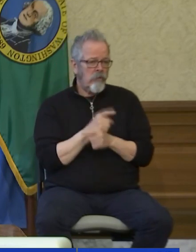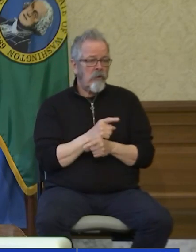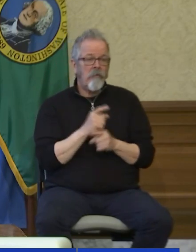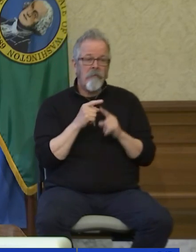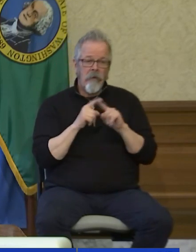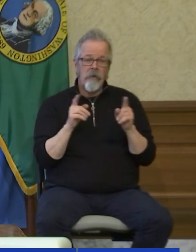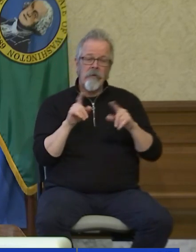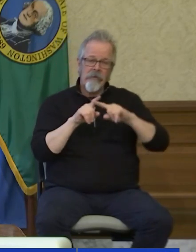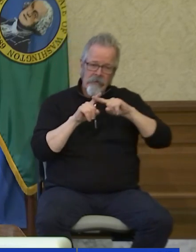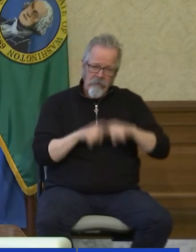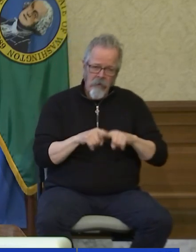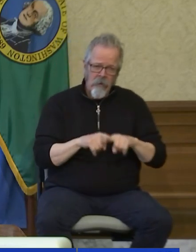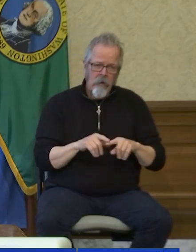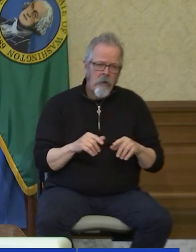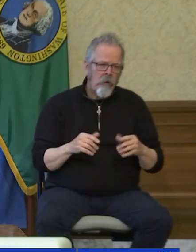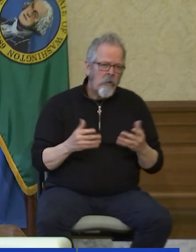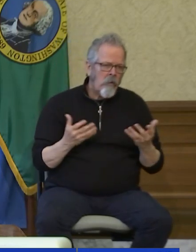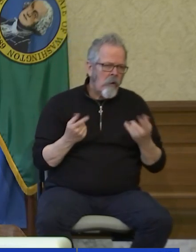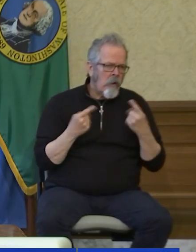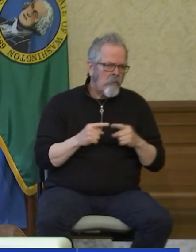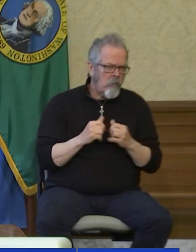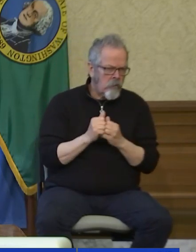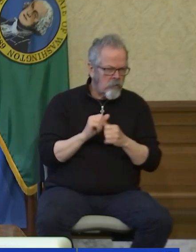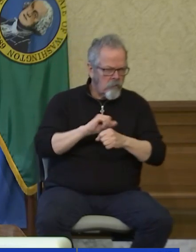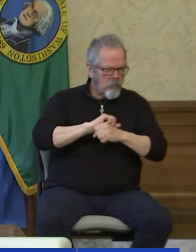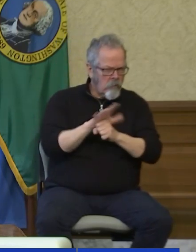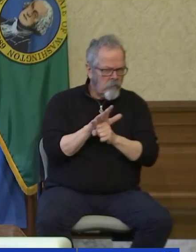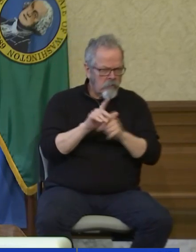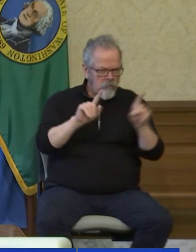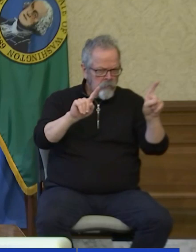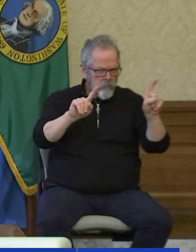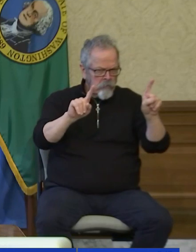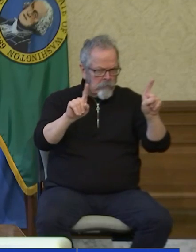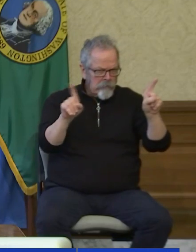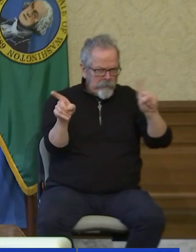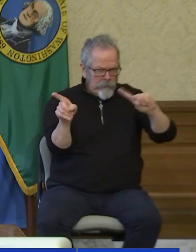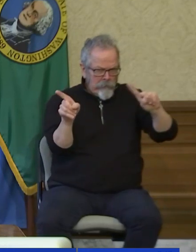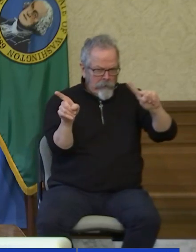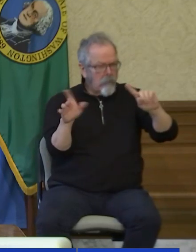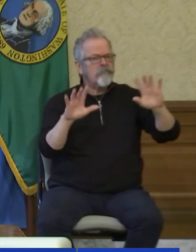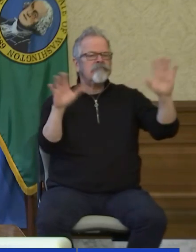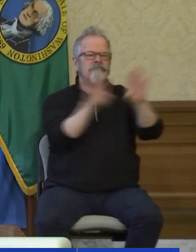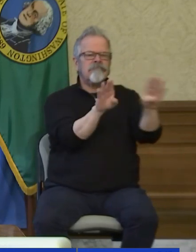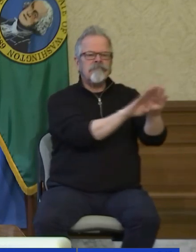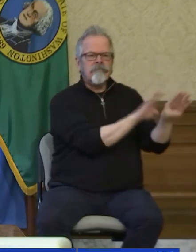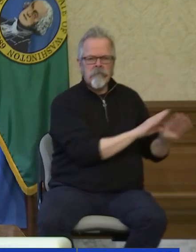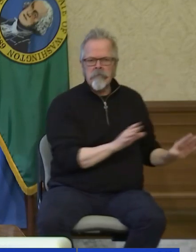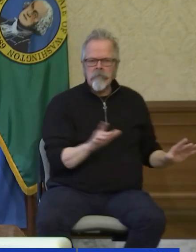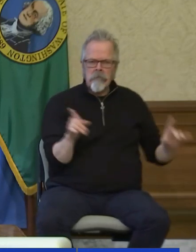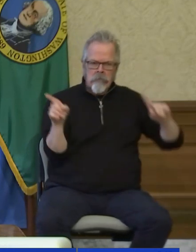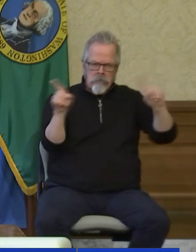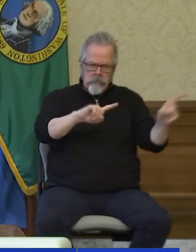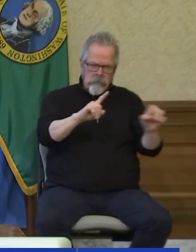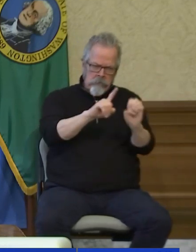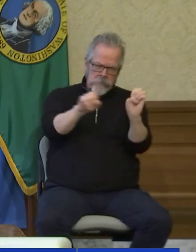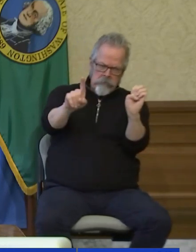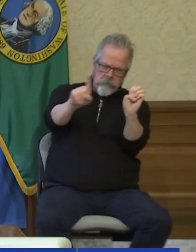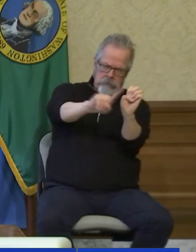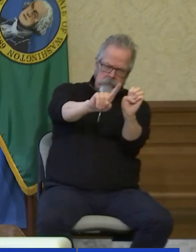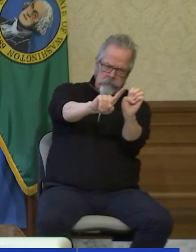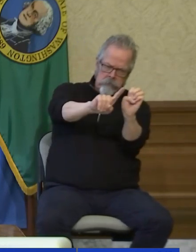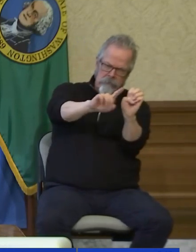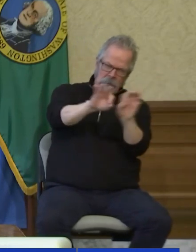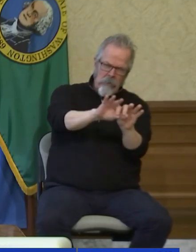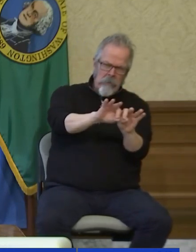And so these things are what I would suggest is, hope for the best and prepare for everything. And we'll be working with